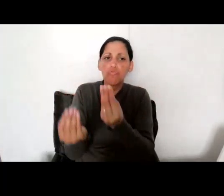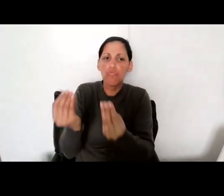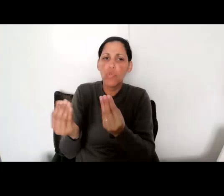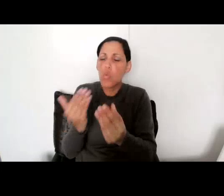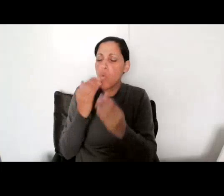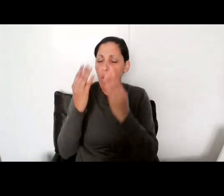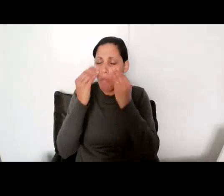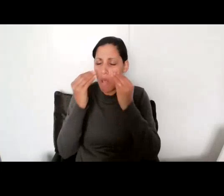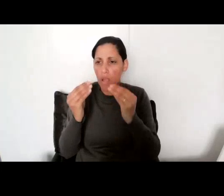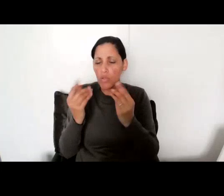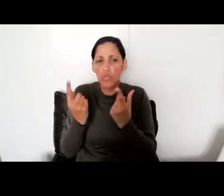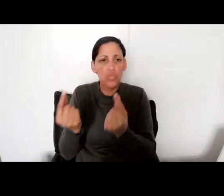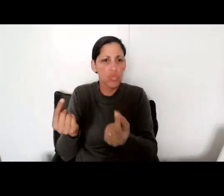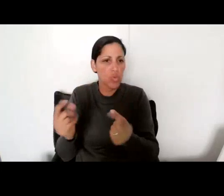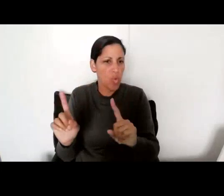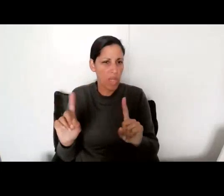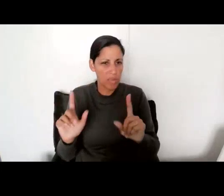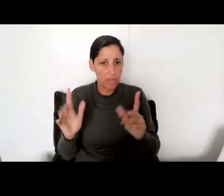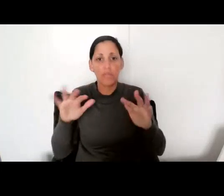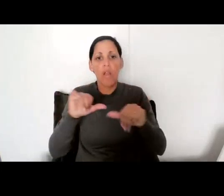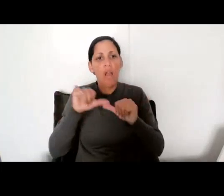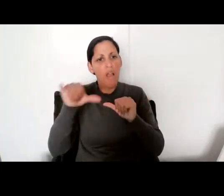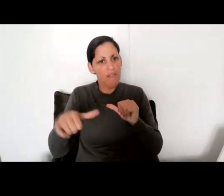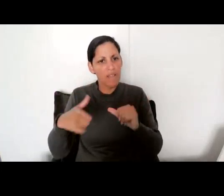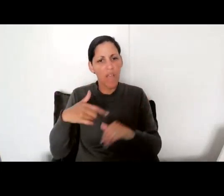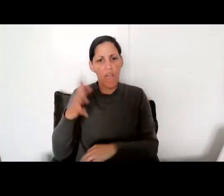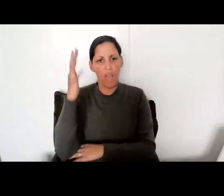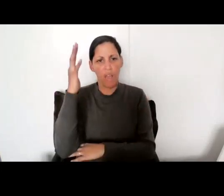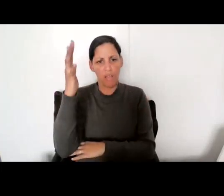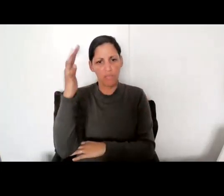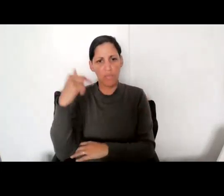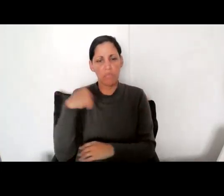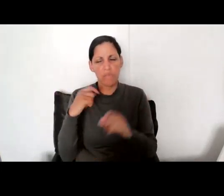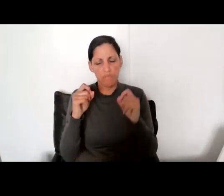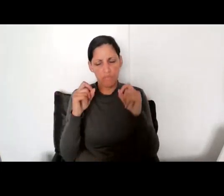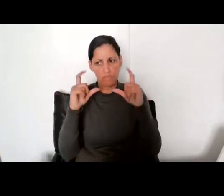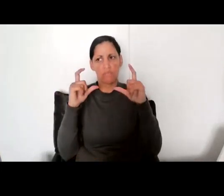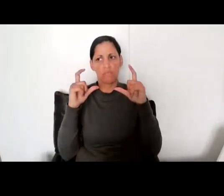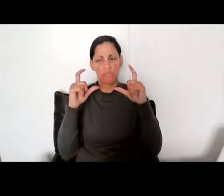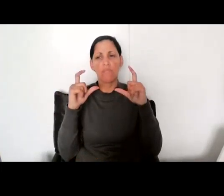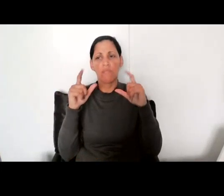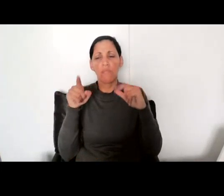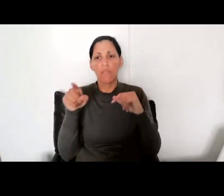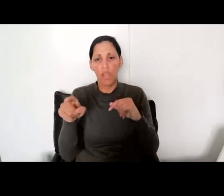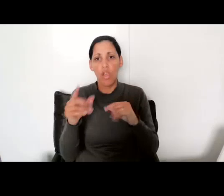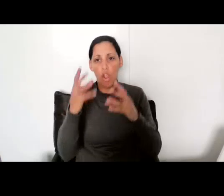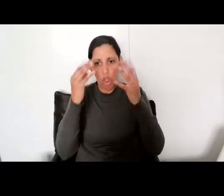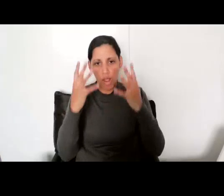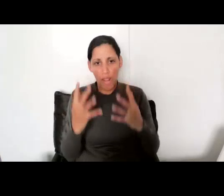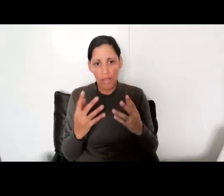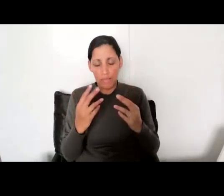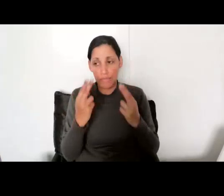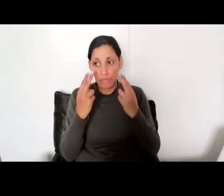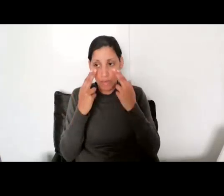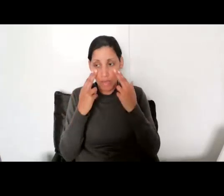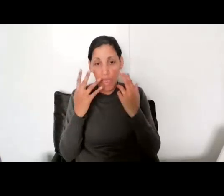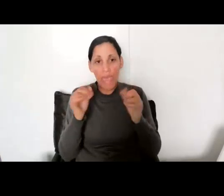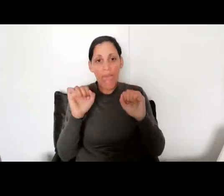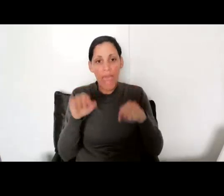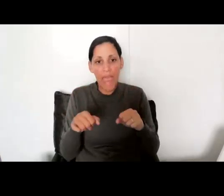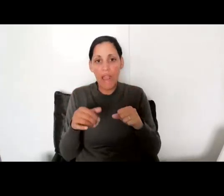impairments? After the lecture, I really also realized that learners with visual impairments miss opportunities for incidental learning